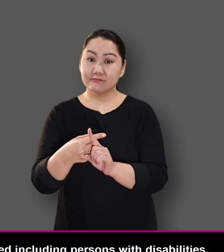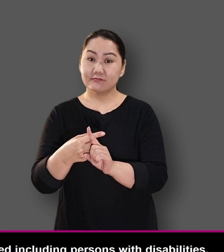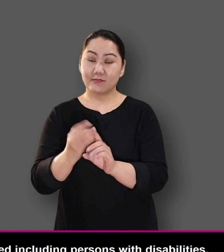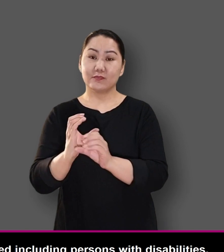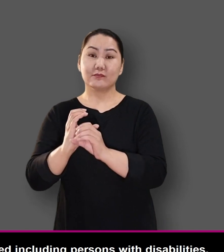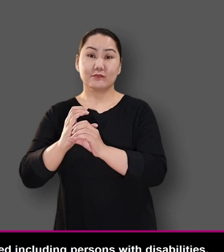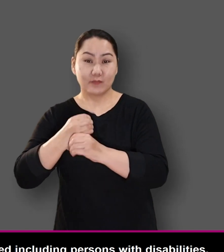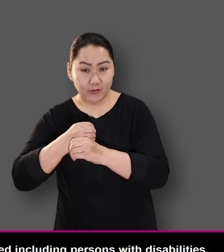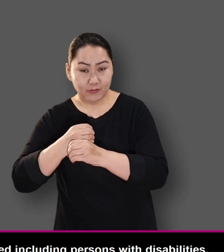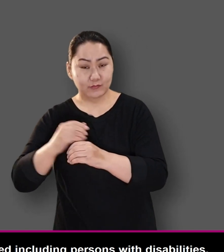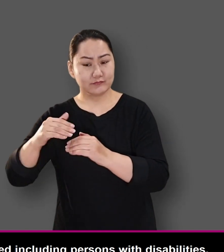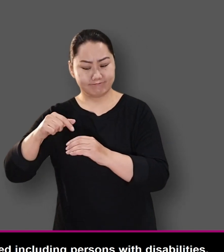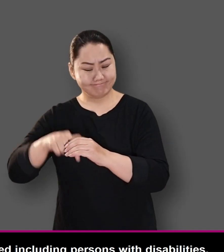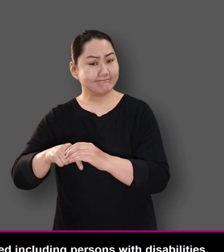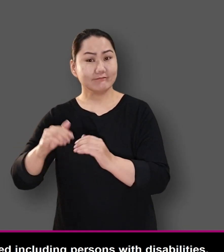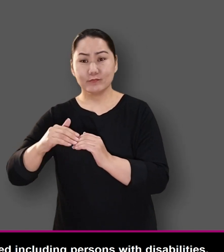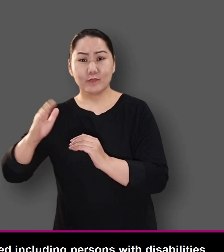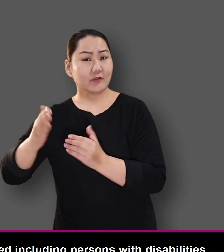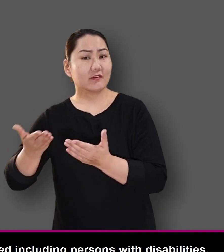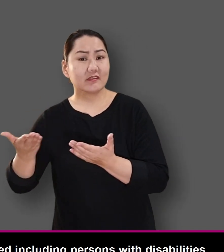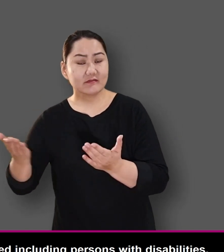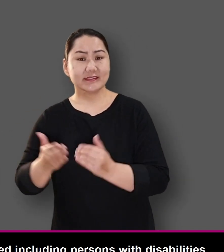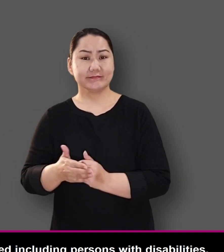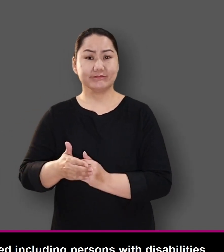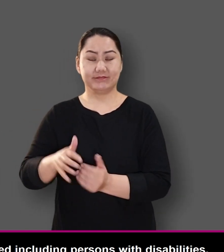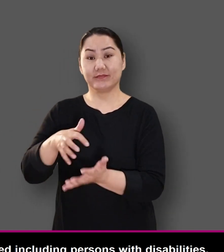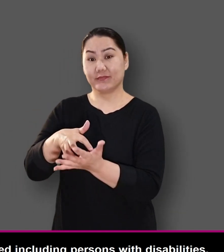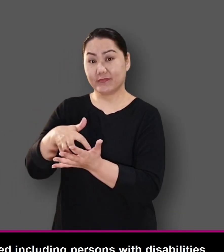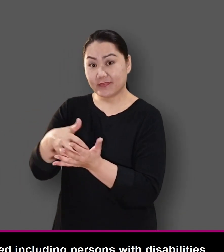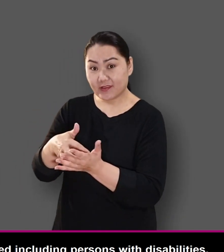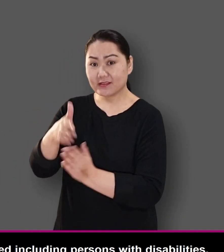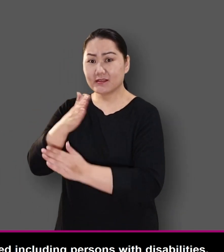especially the most disadvantaged, including persons with disabilities.